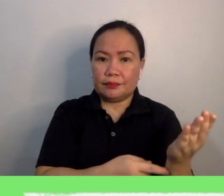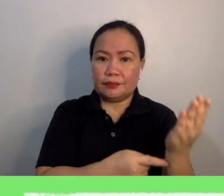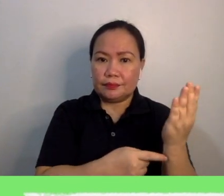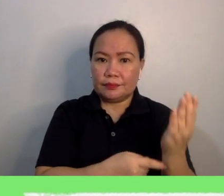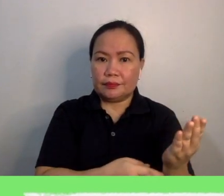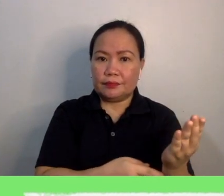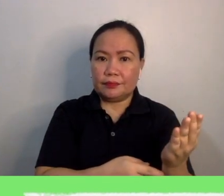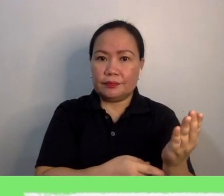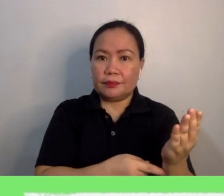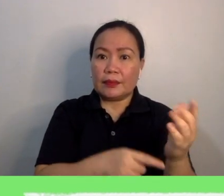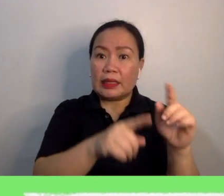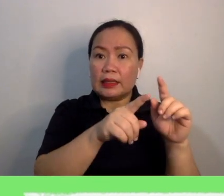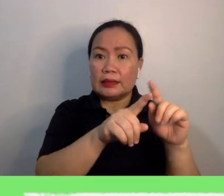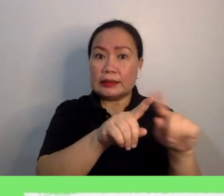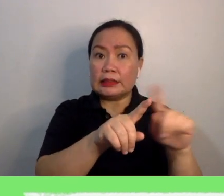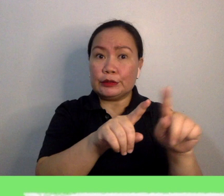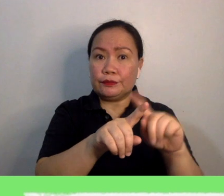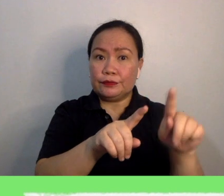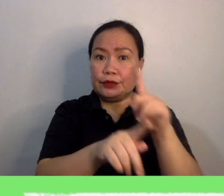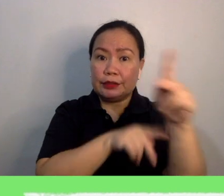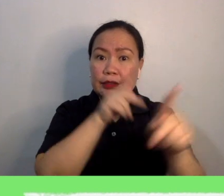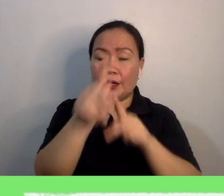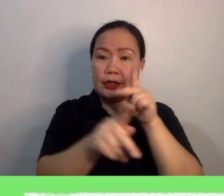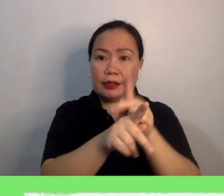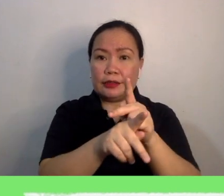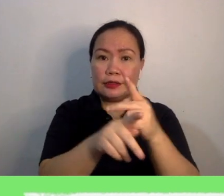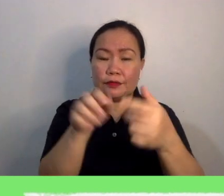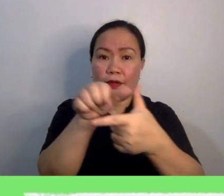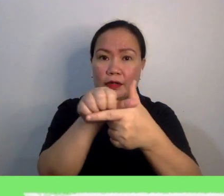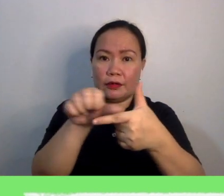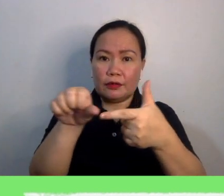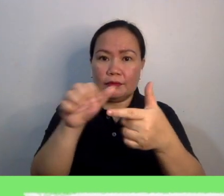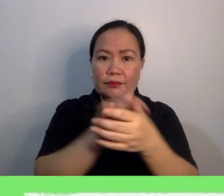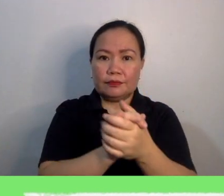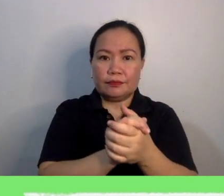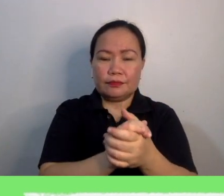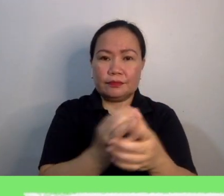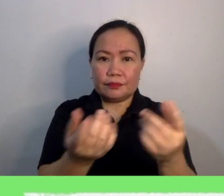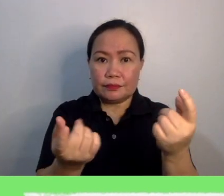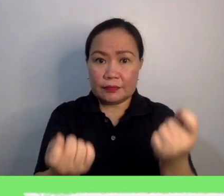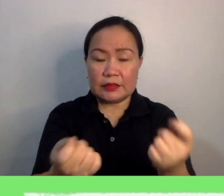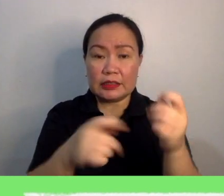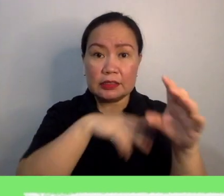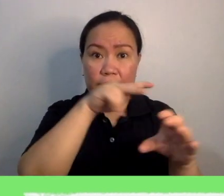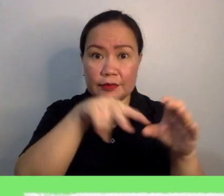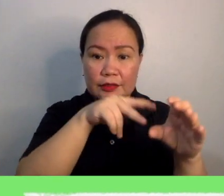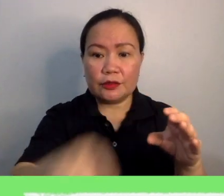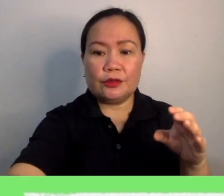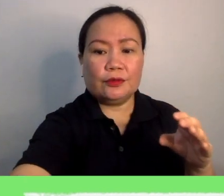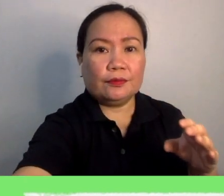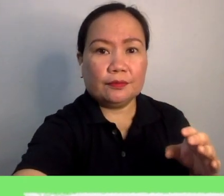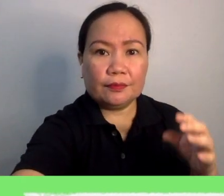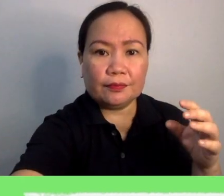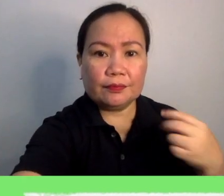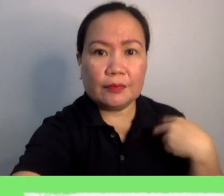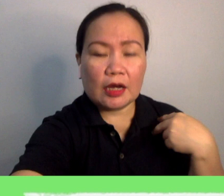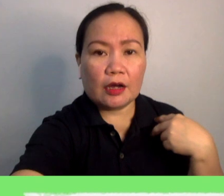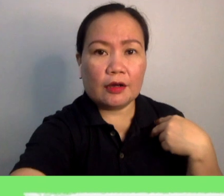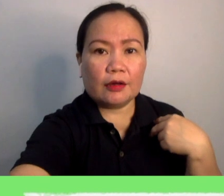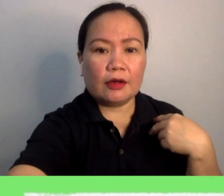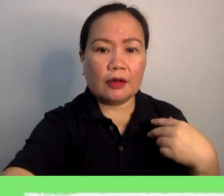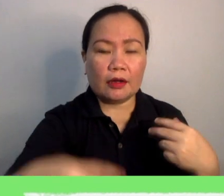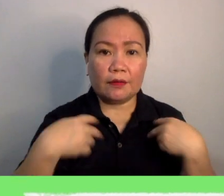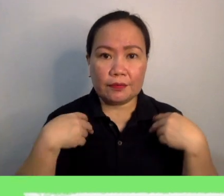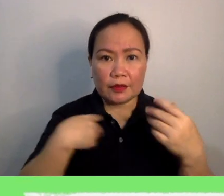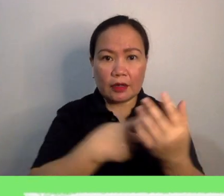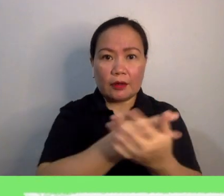adjacent angles, linear pair, and vertical angles. So in this video, meron tayong part 2.